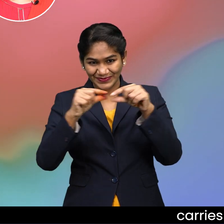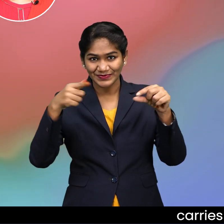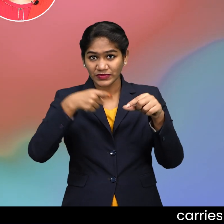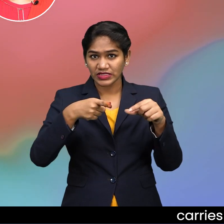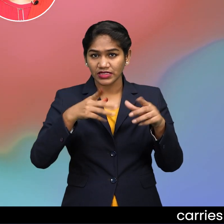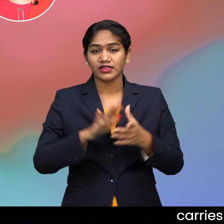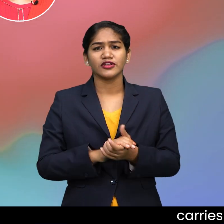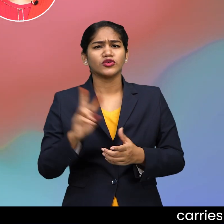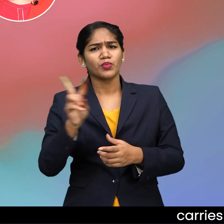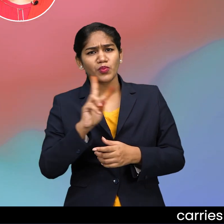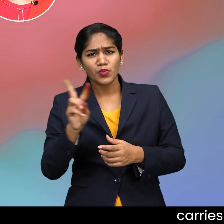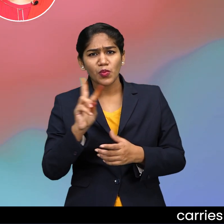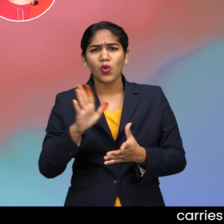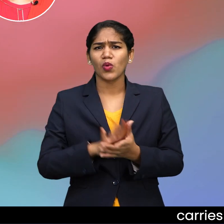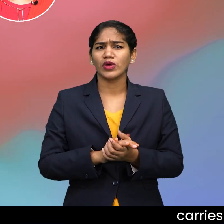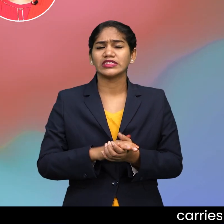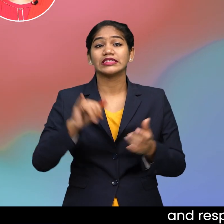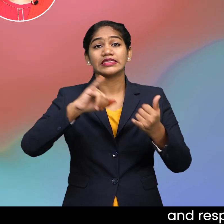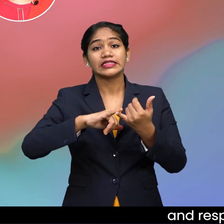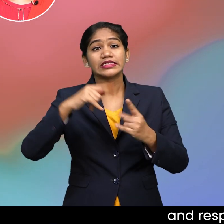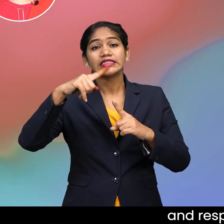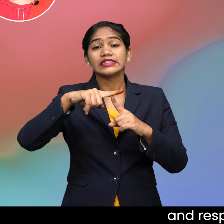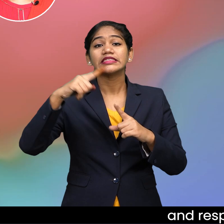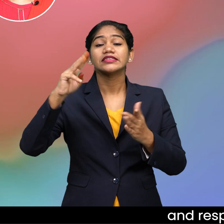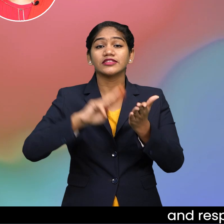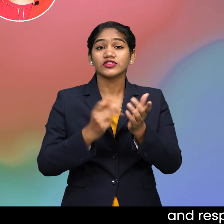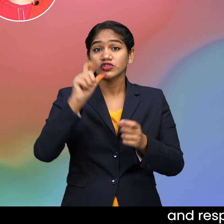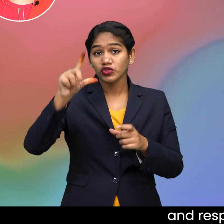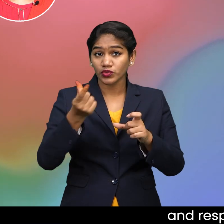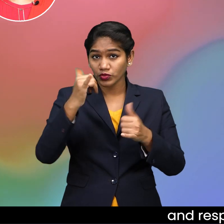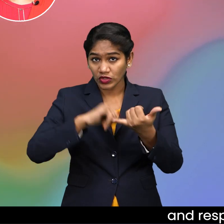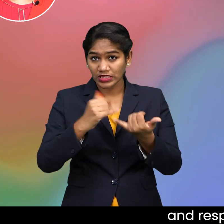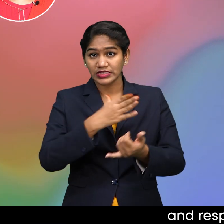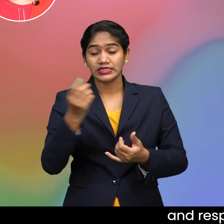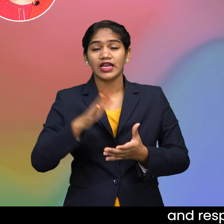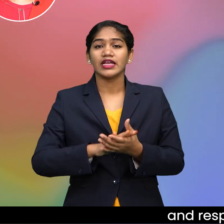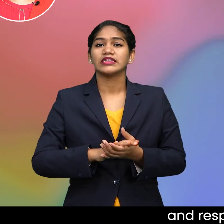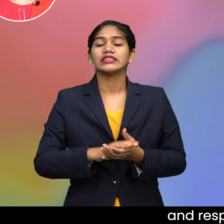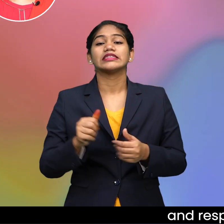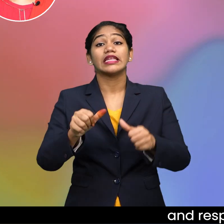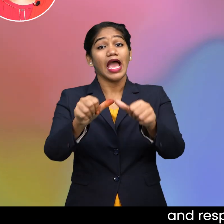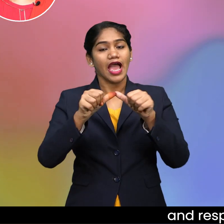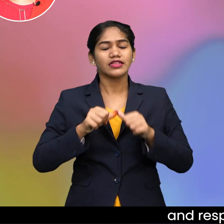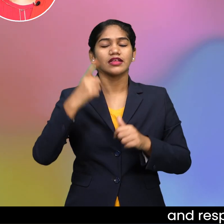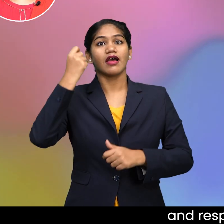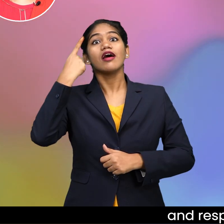carries both stimulus and response impulses.